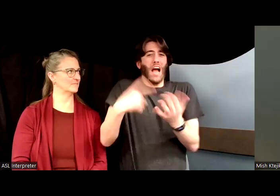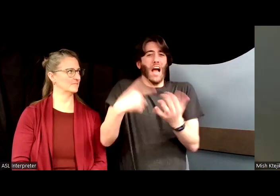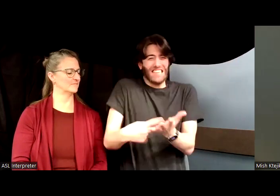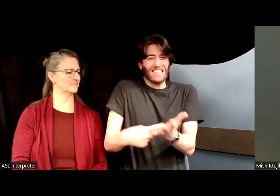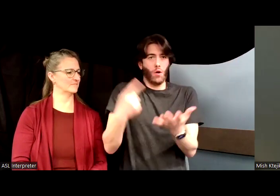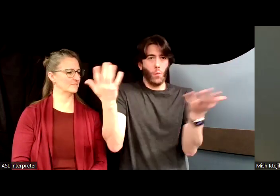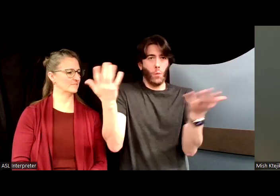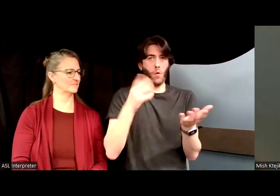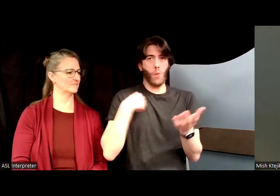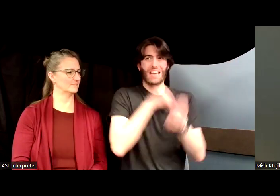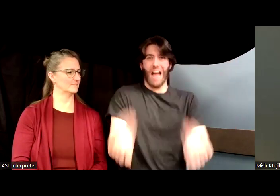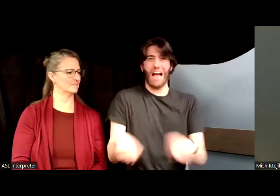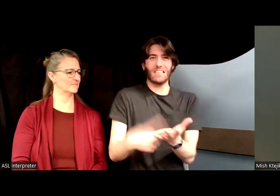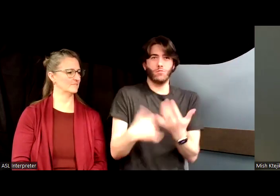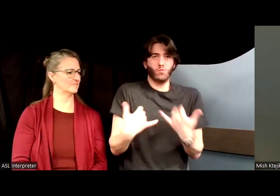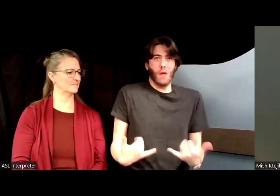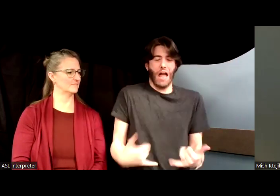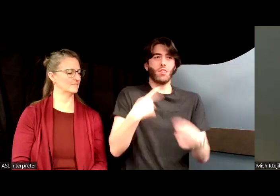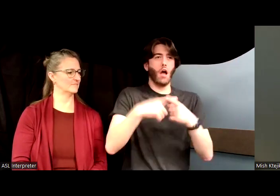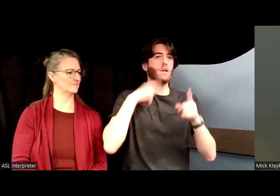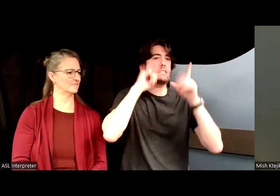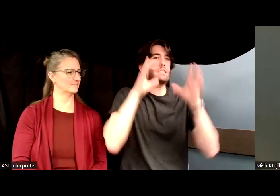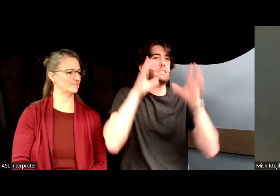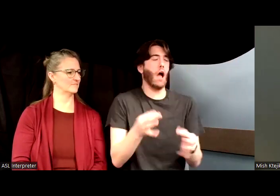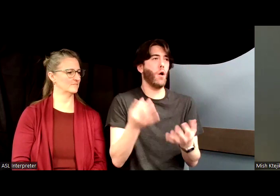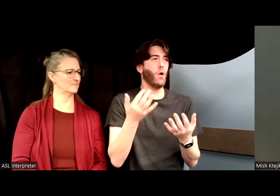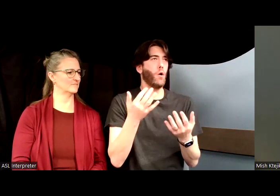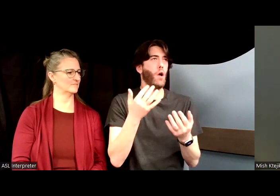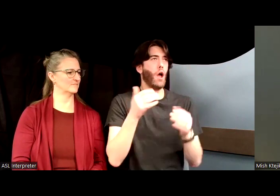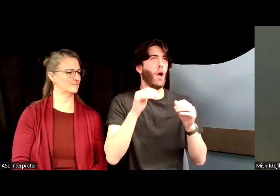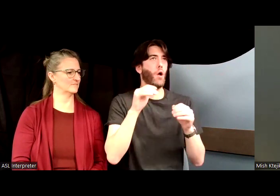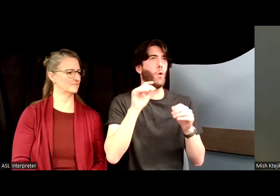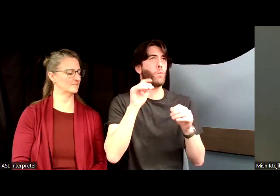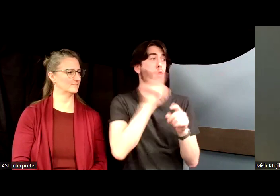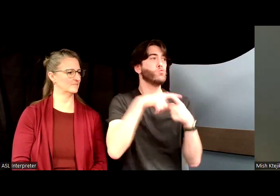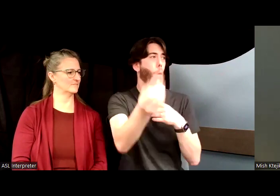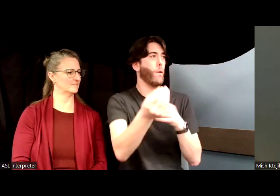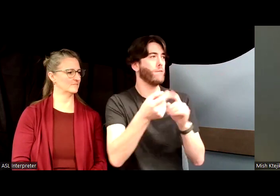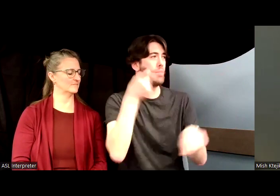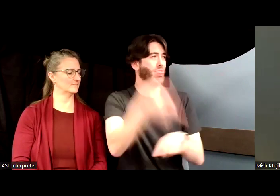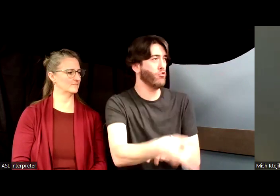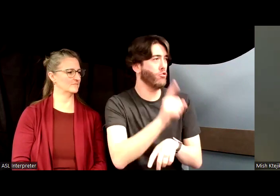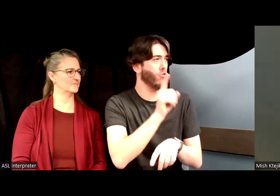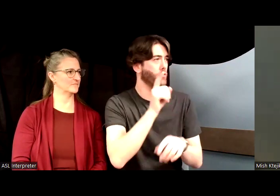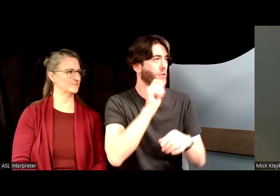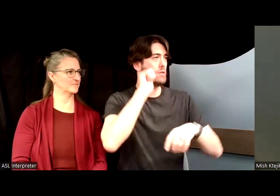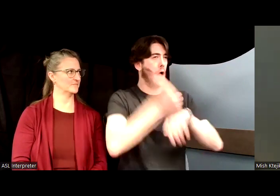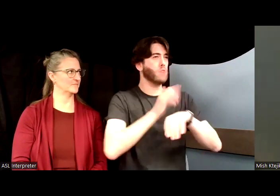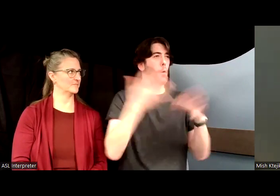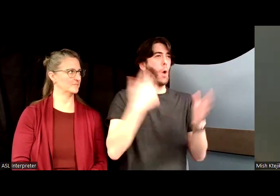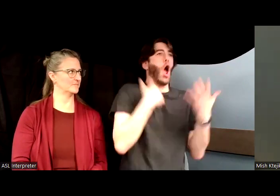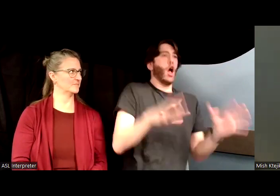on hold and start our discussion? Or want we can discuss this today and then decide where to go from